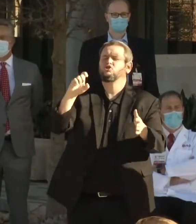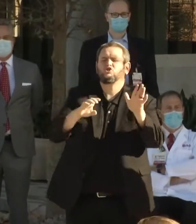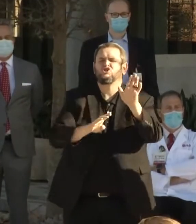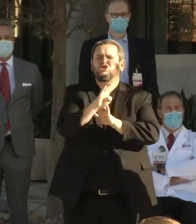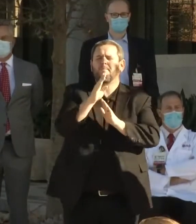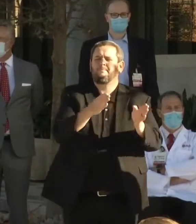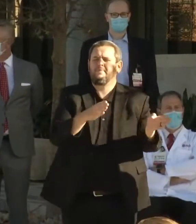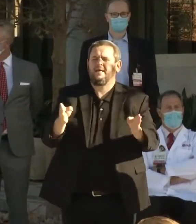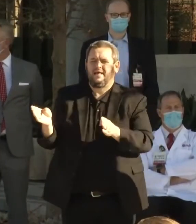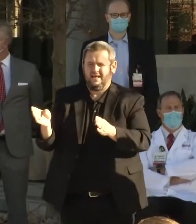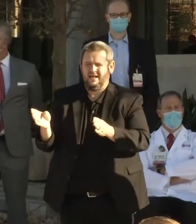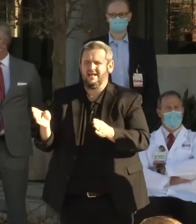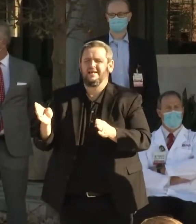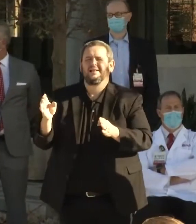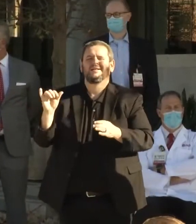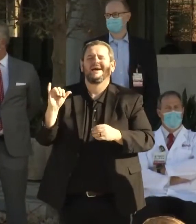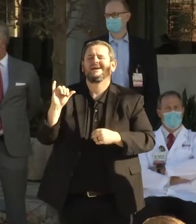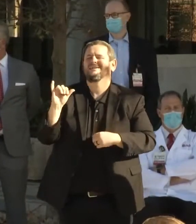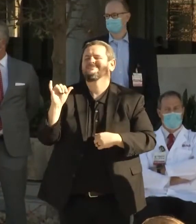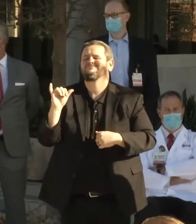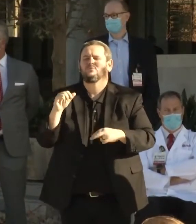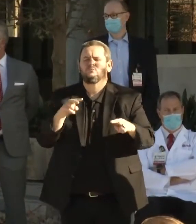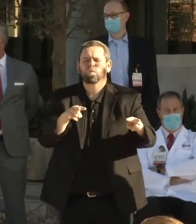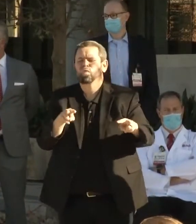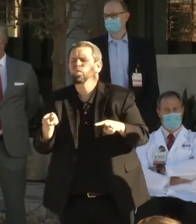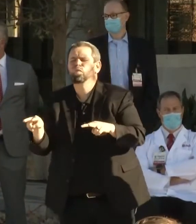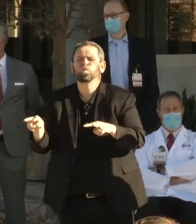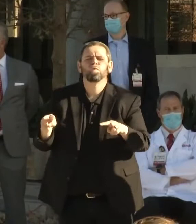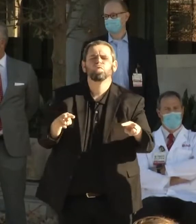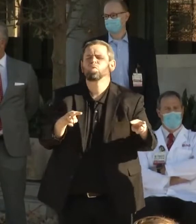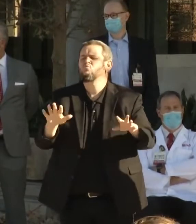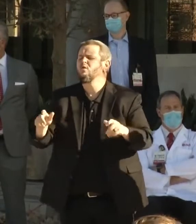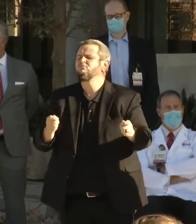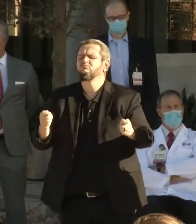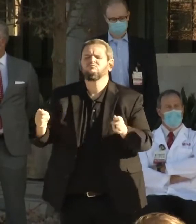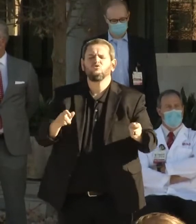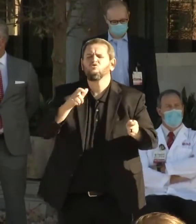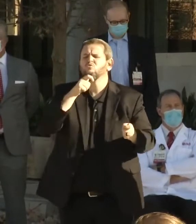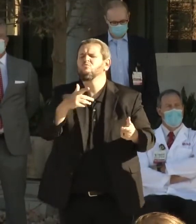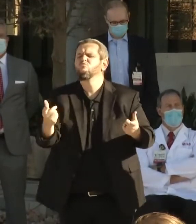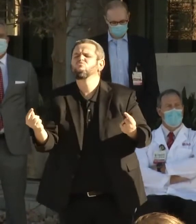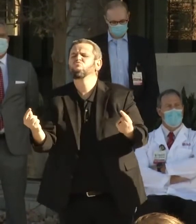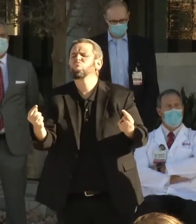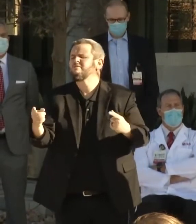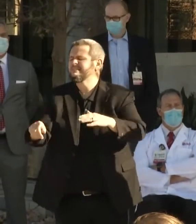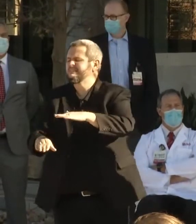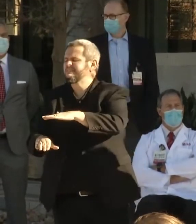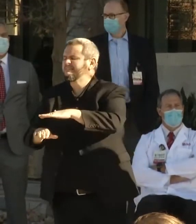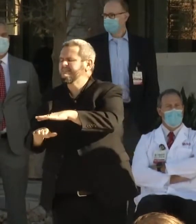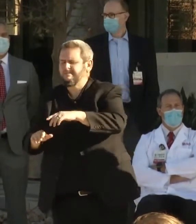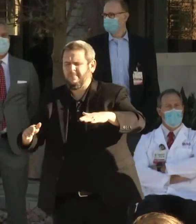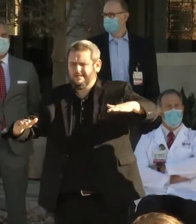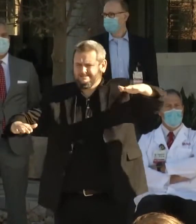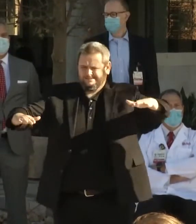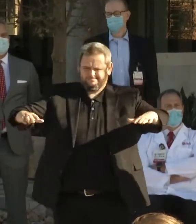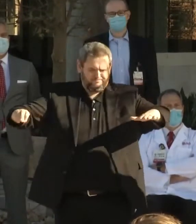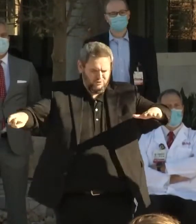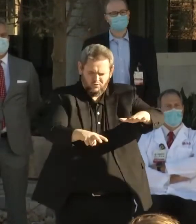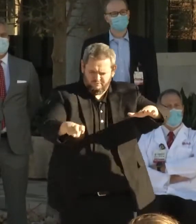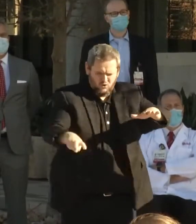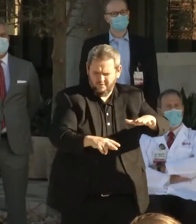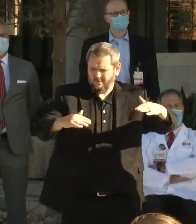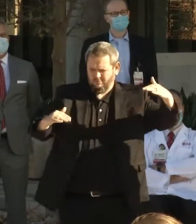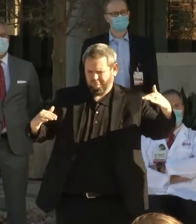control type of situation to help direct patient transfers. So they will be